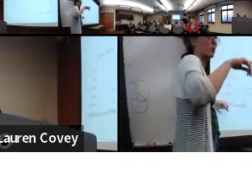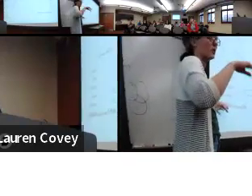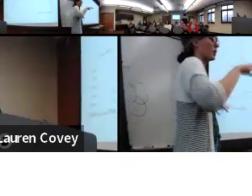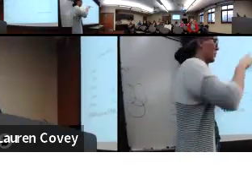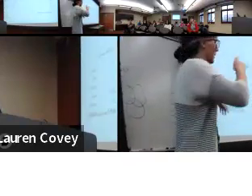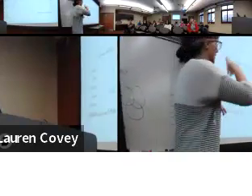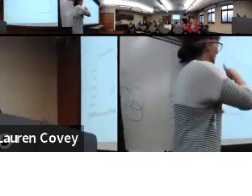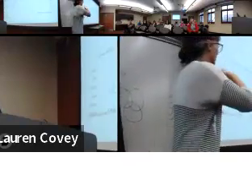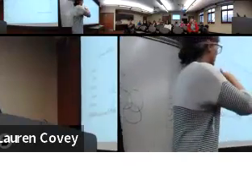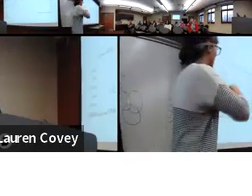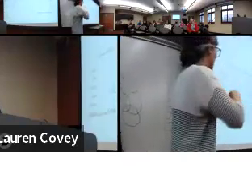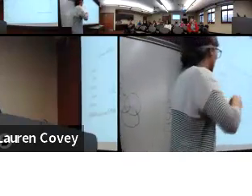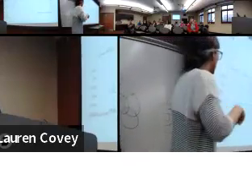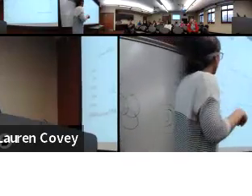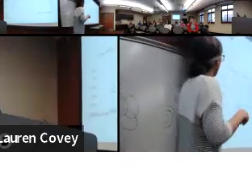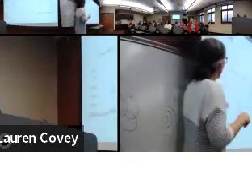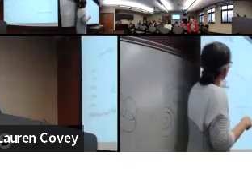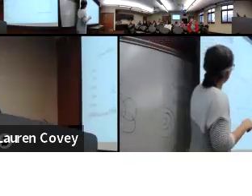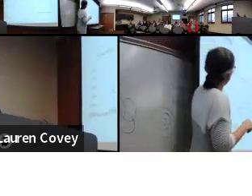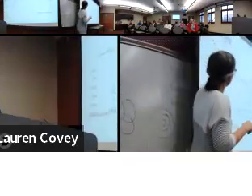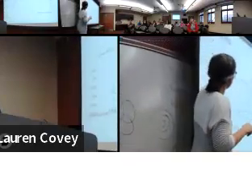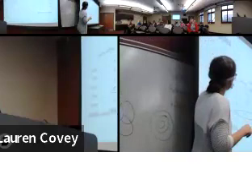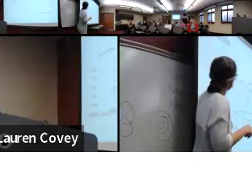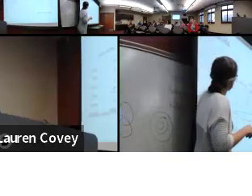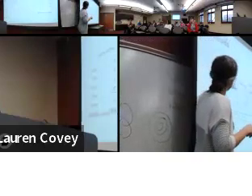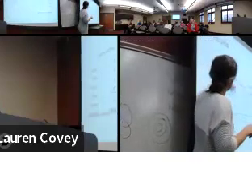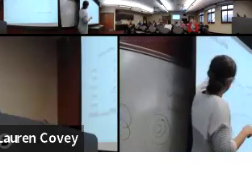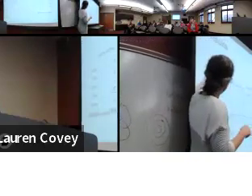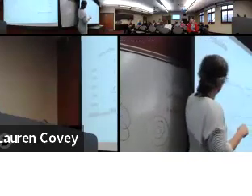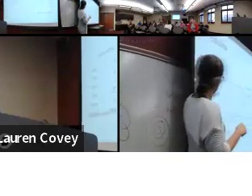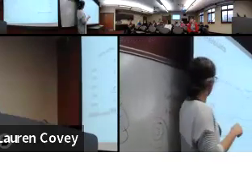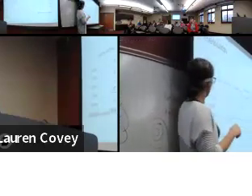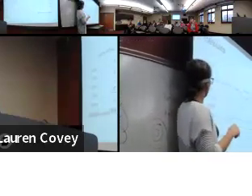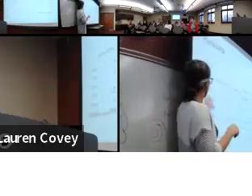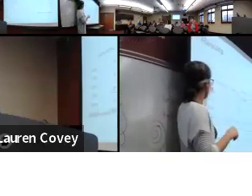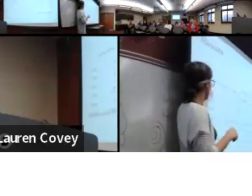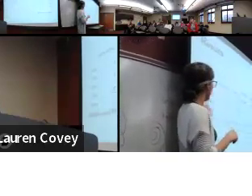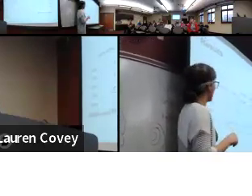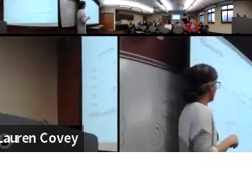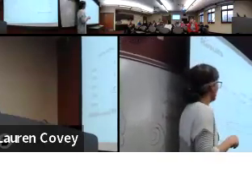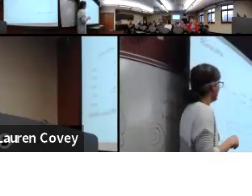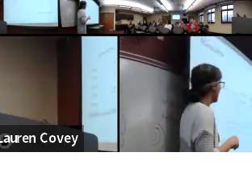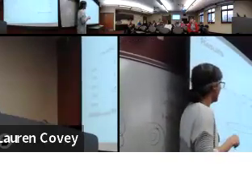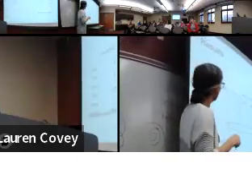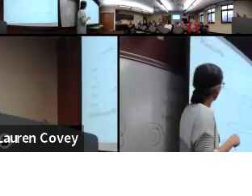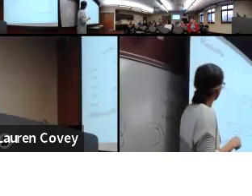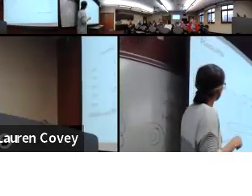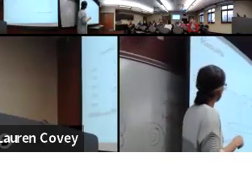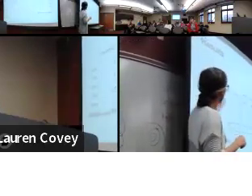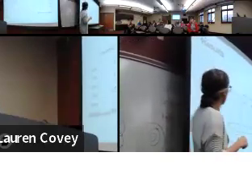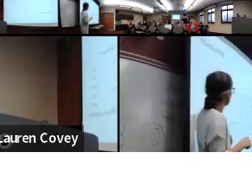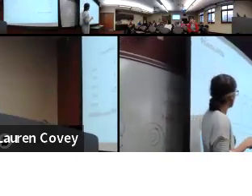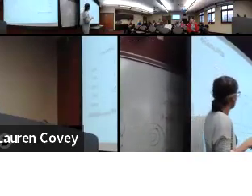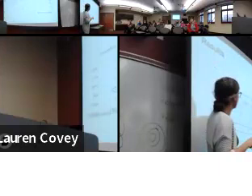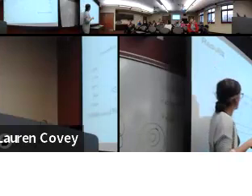prior study we did using the same stimming. So what we're seeing here is essentially the 5 late